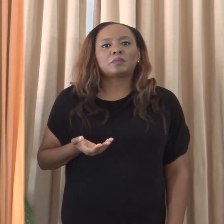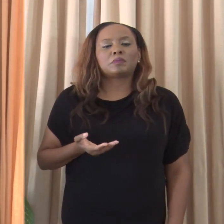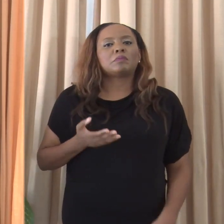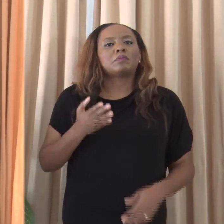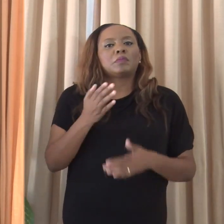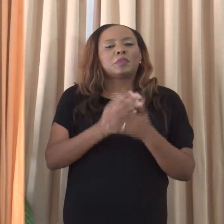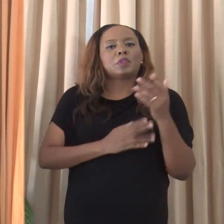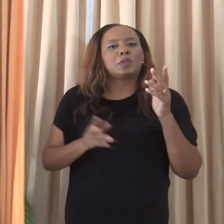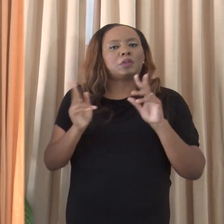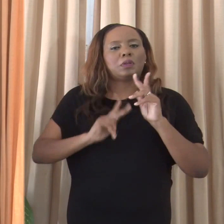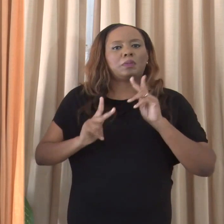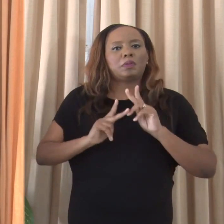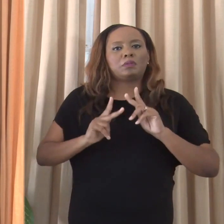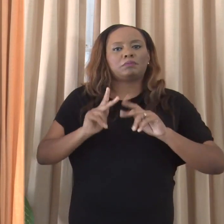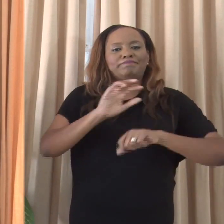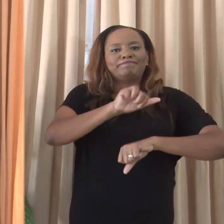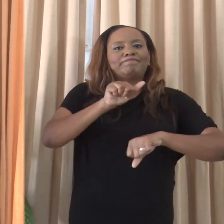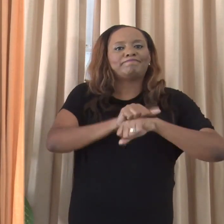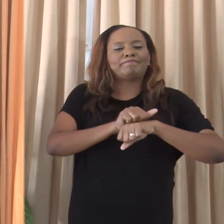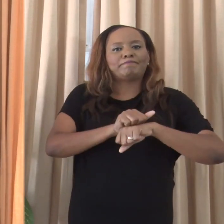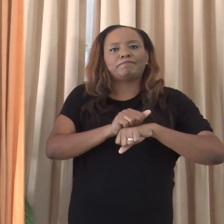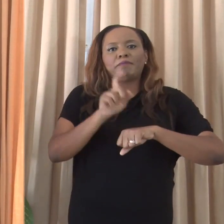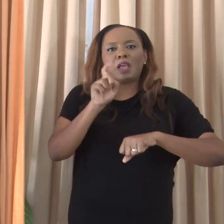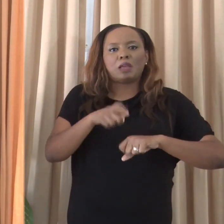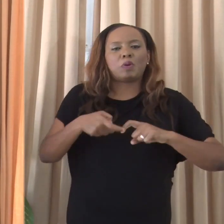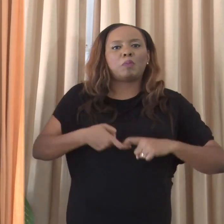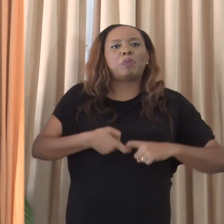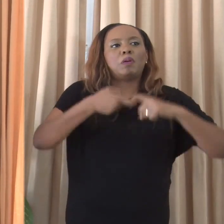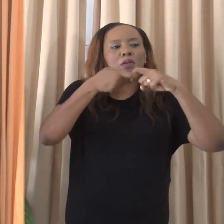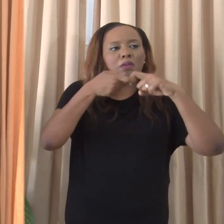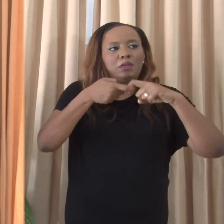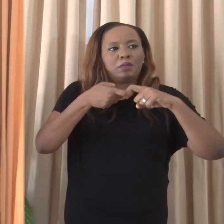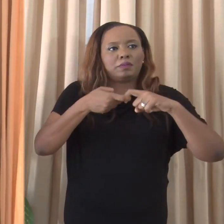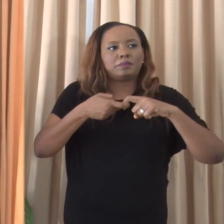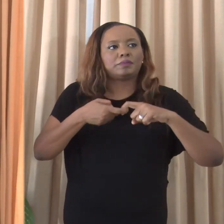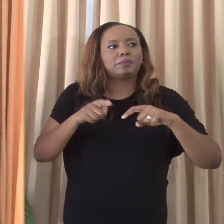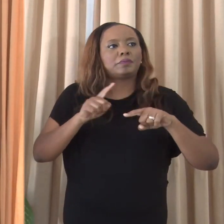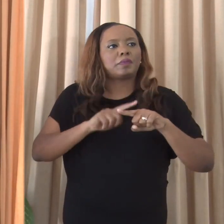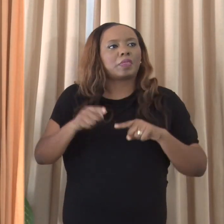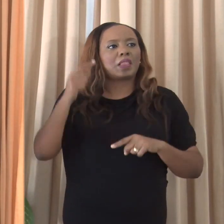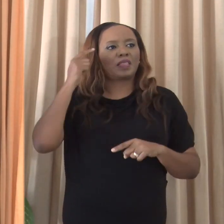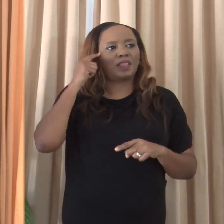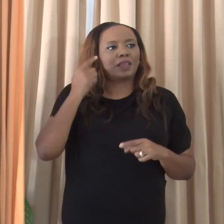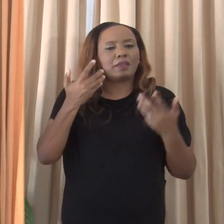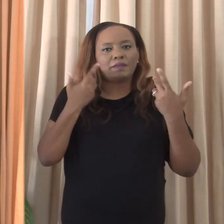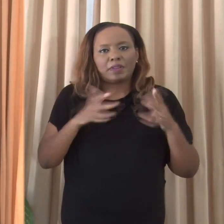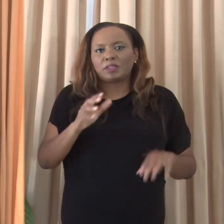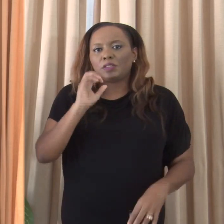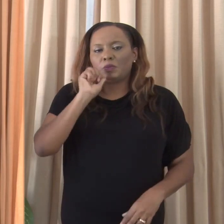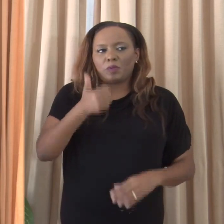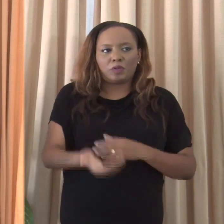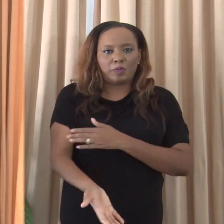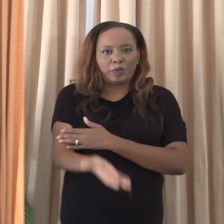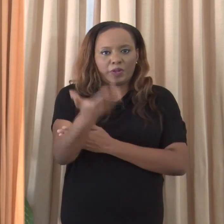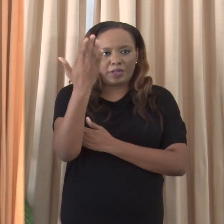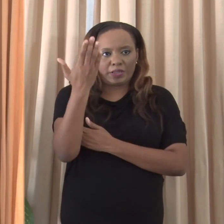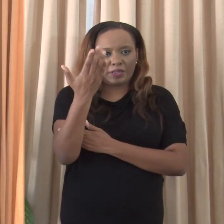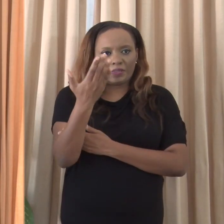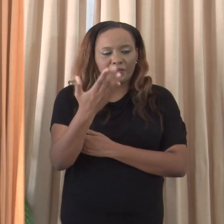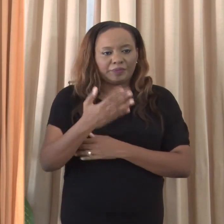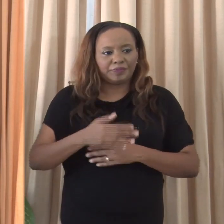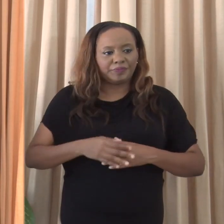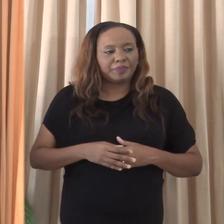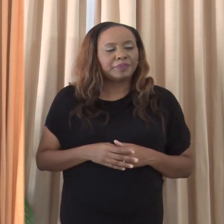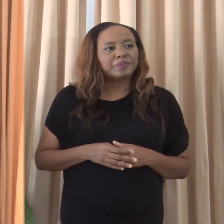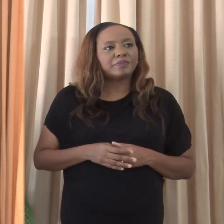stopped midstream. And that process, I believe, comes to a complete end tomorrow morning. I think